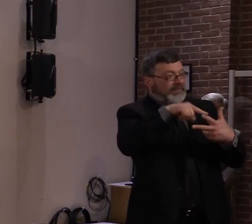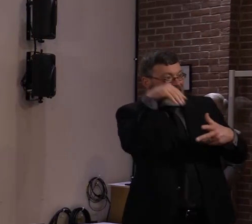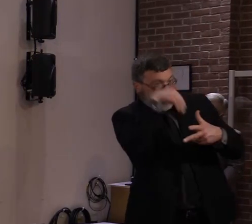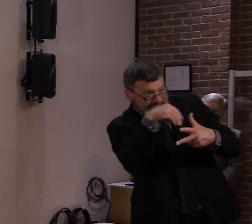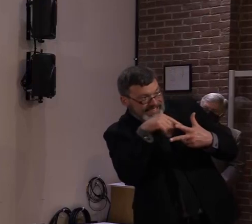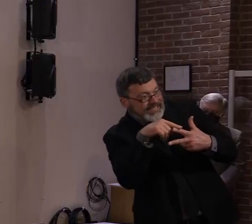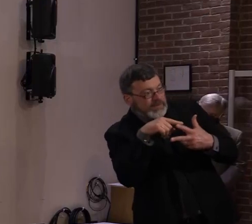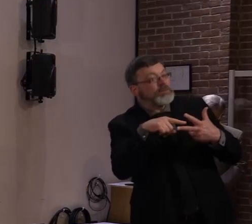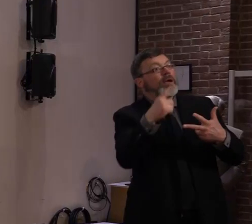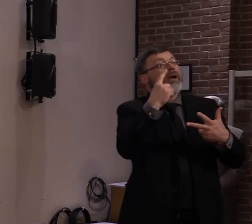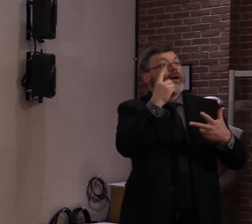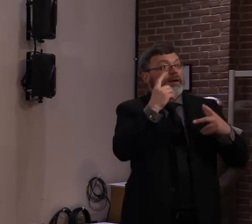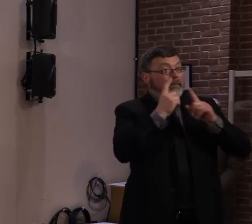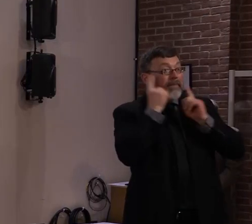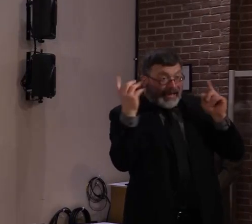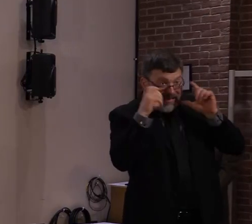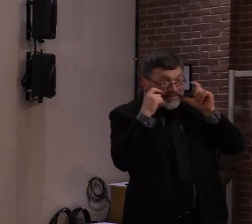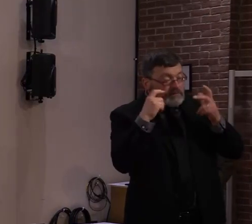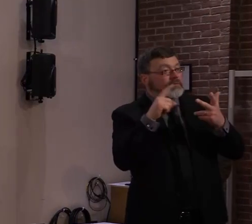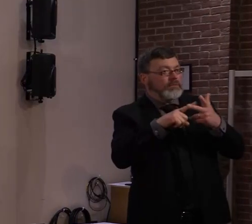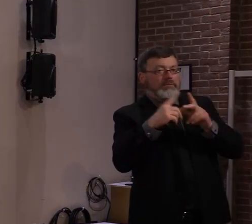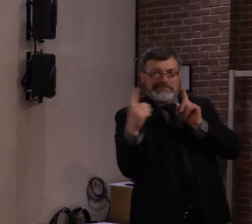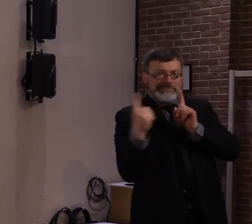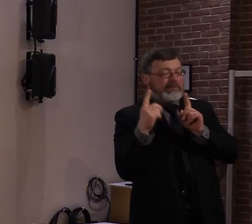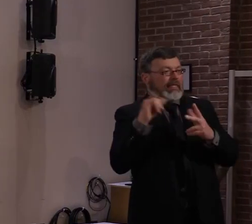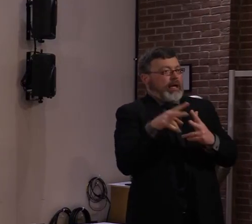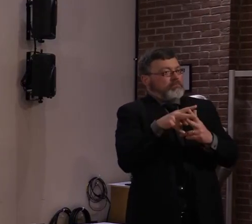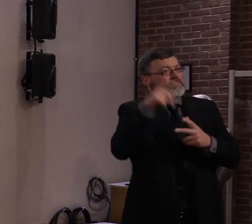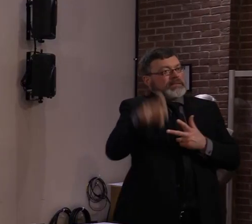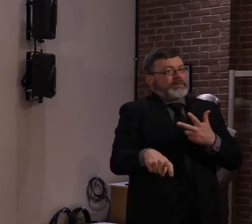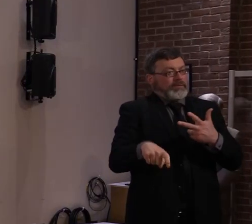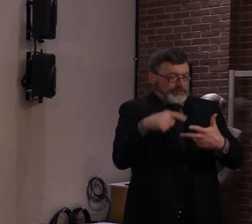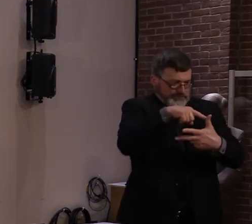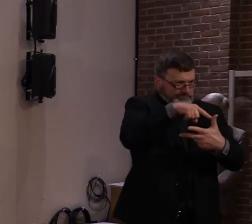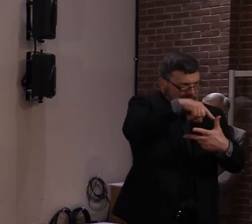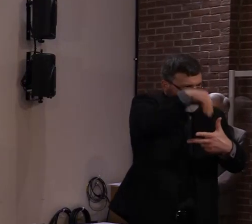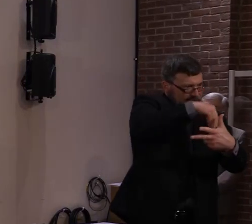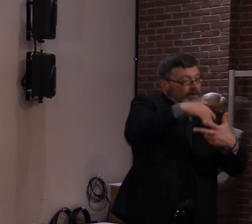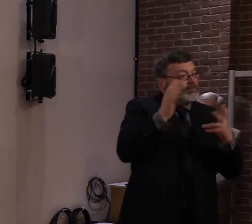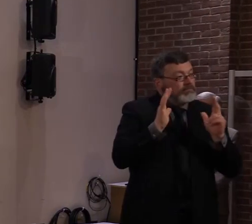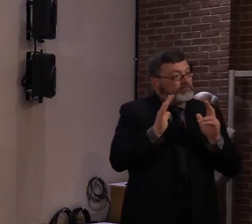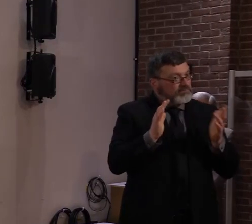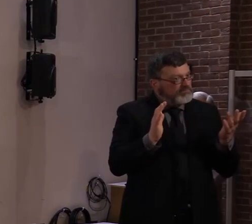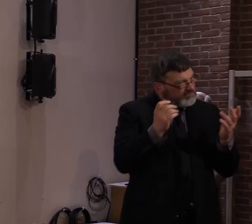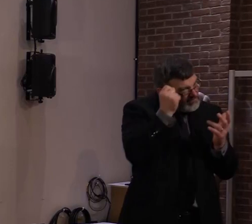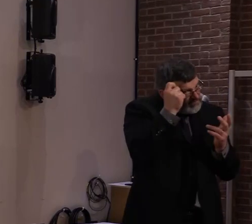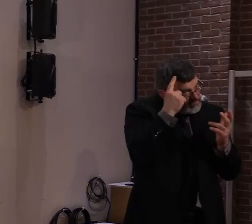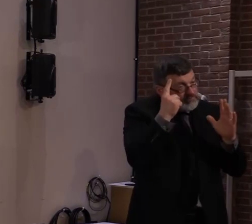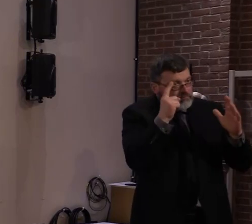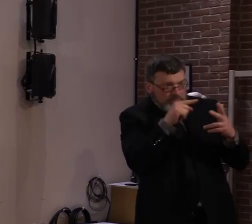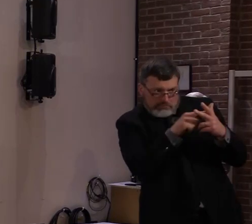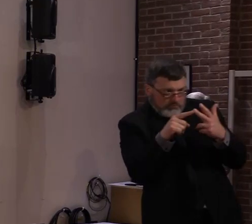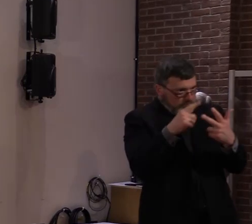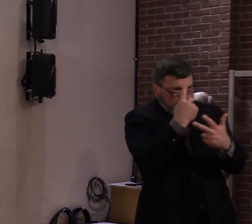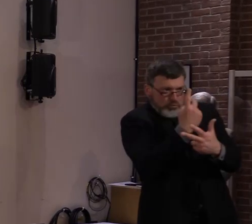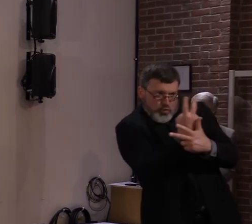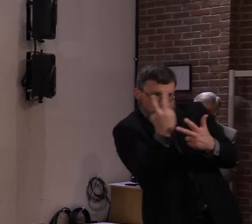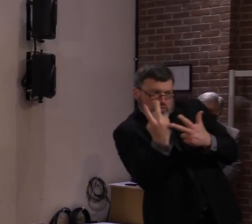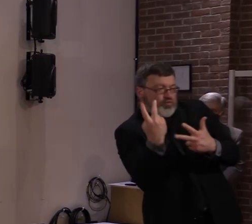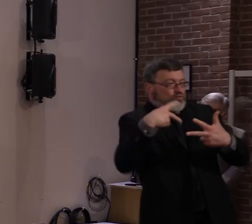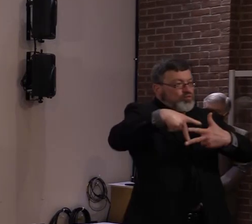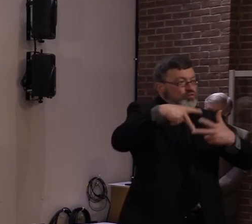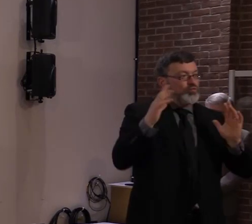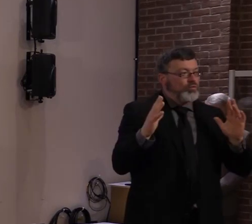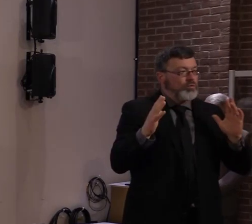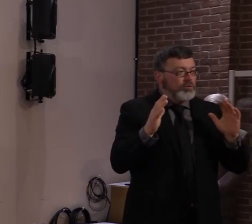basic. This is all part of our new normal, evolving with the pandemic as our best tool to bring it to an